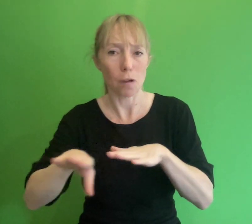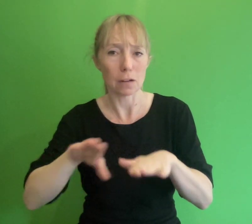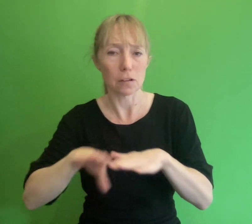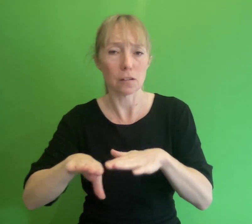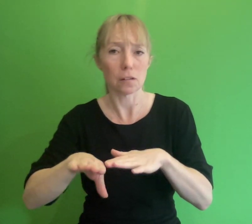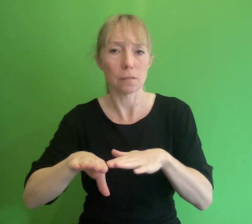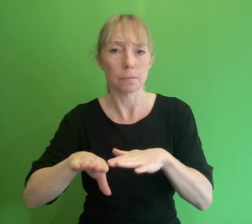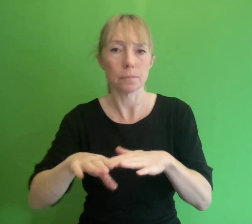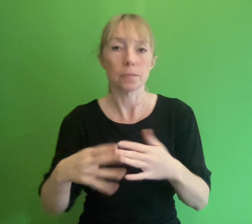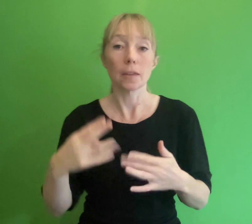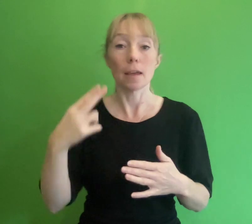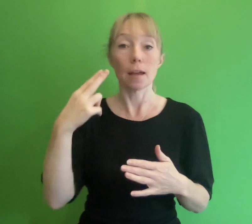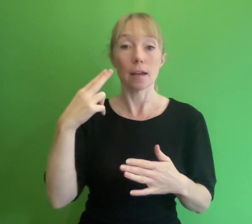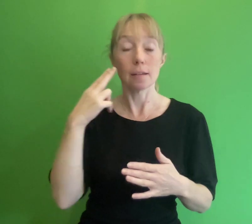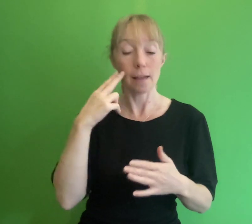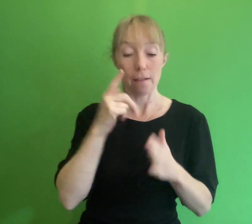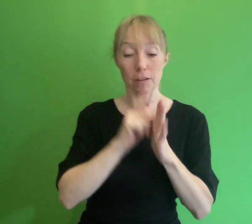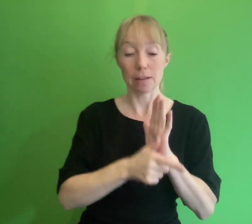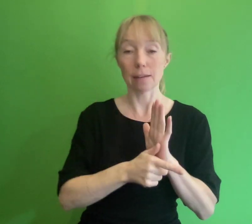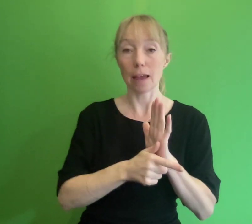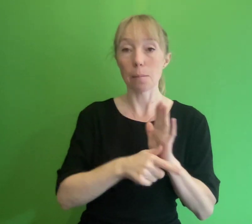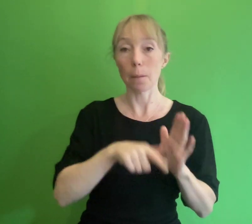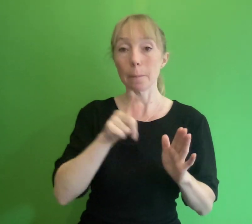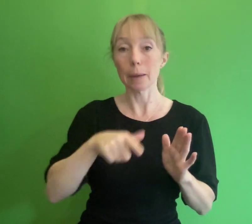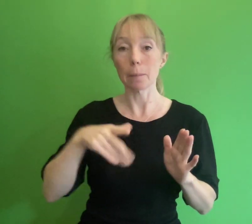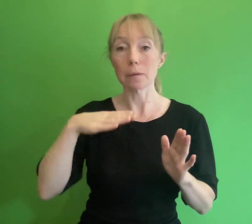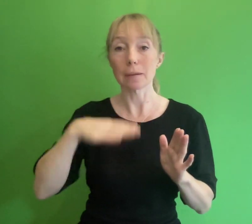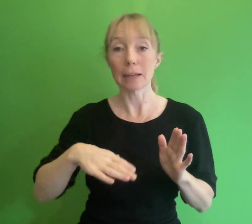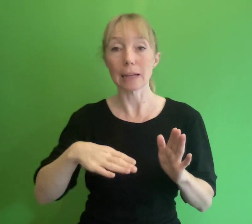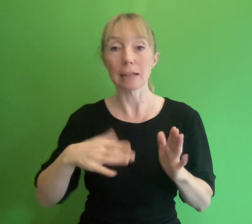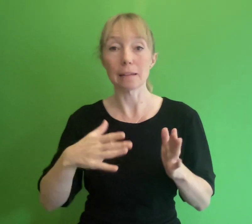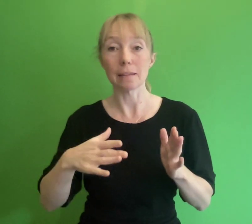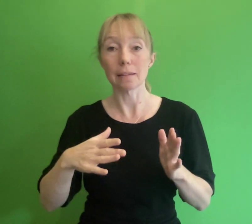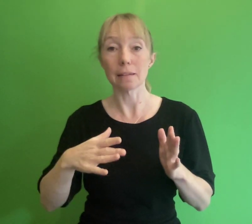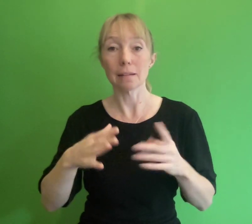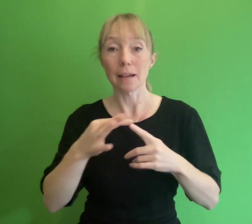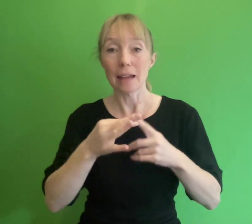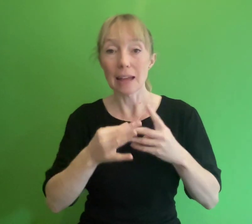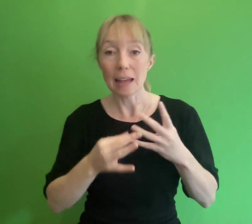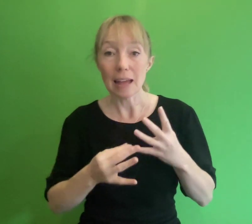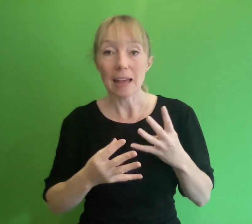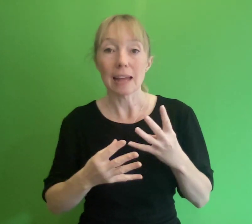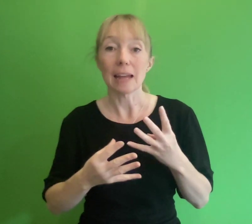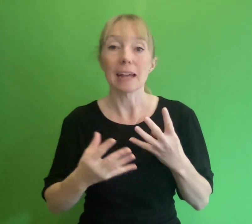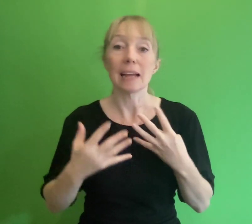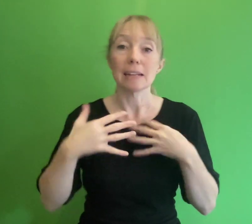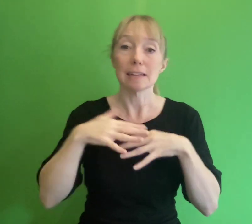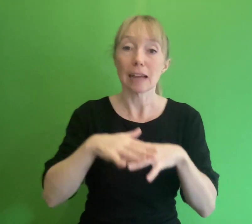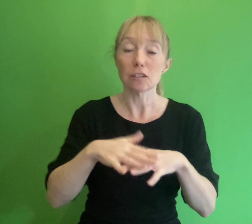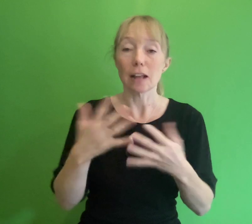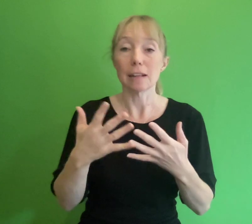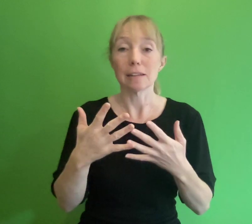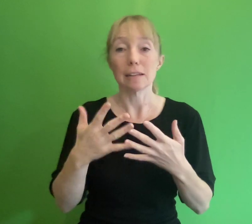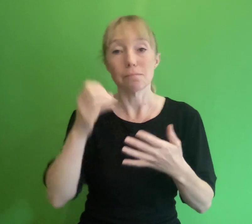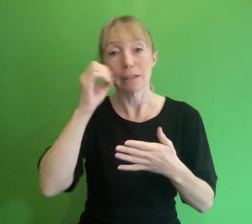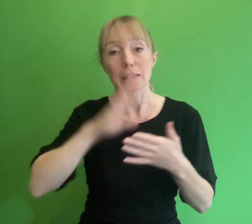and disabled people's needs, intersectionality, and experience of engaging with literature as an audience